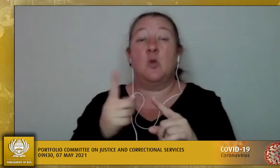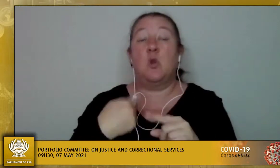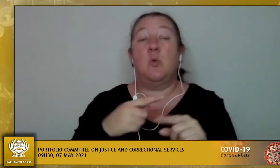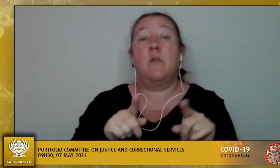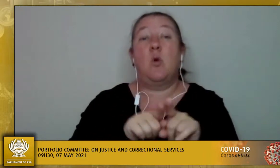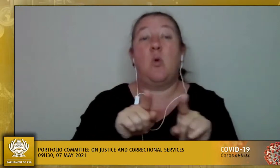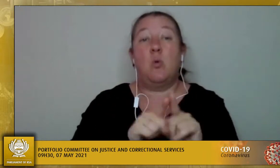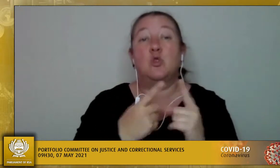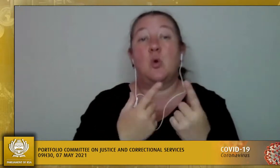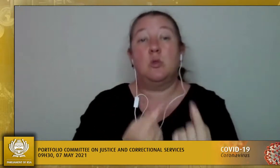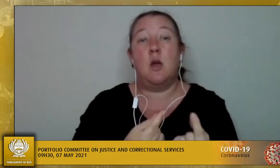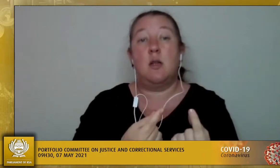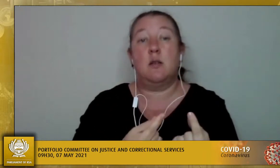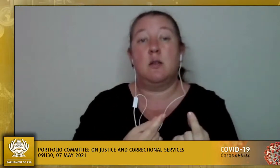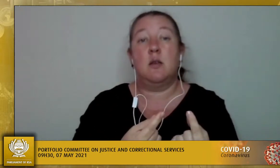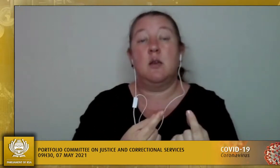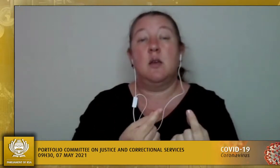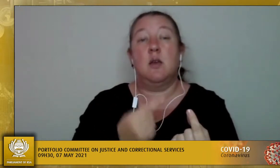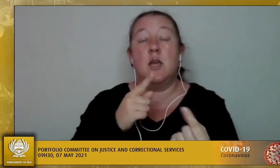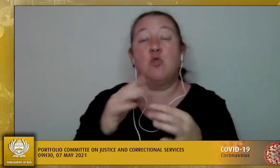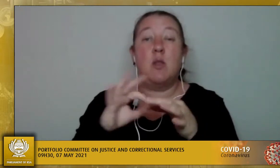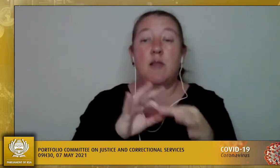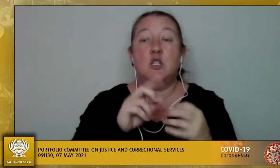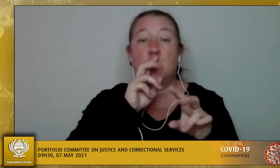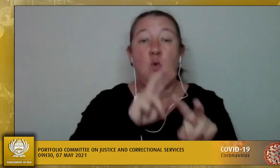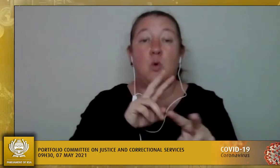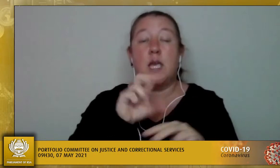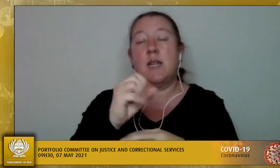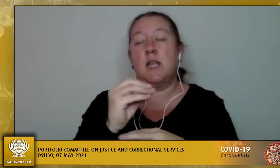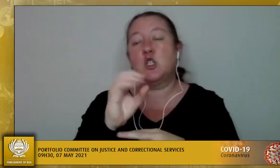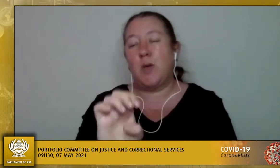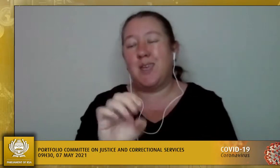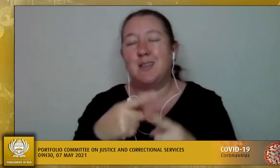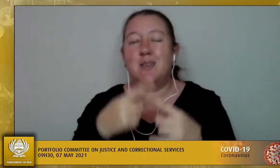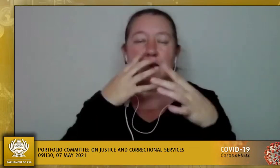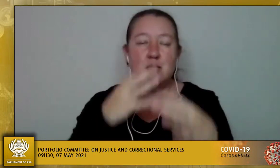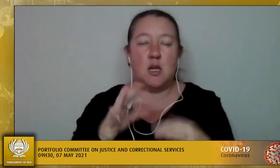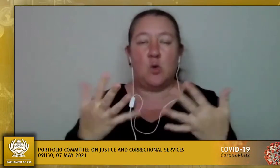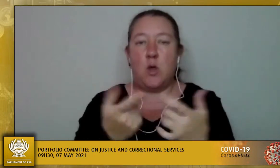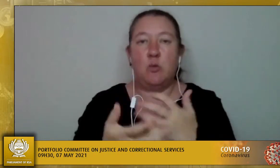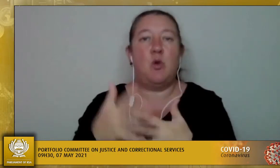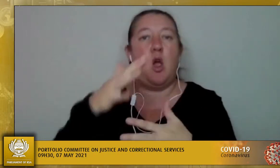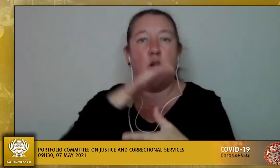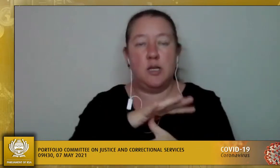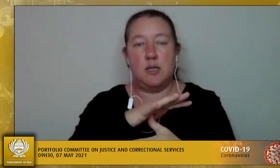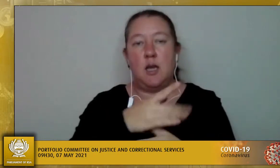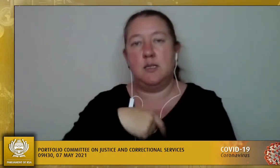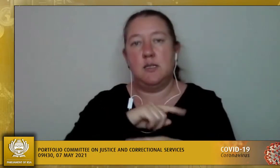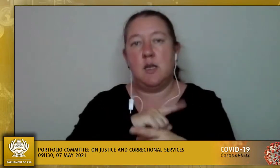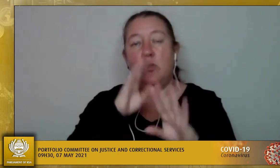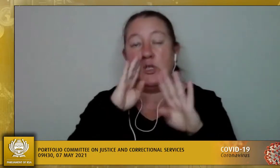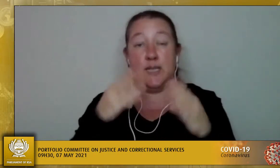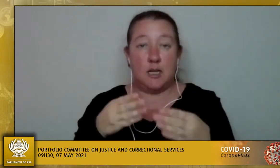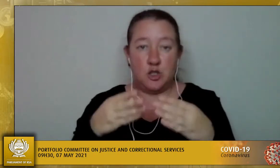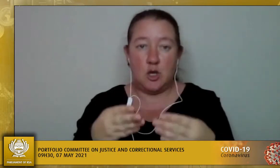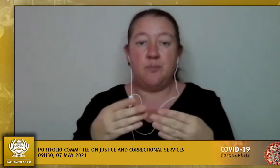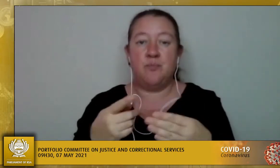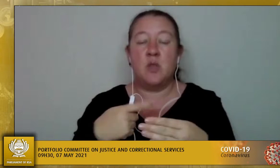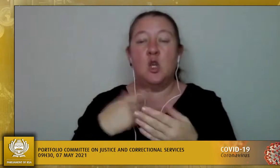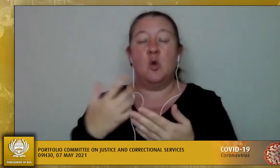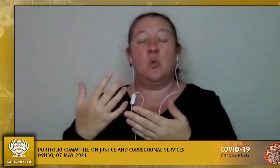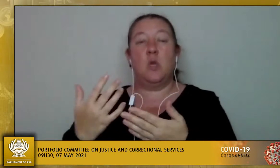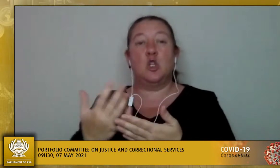done is in relation to looking at soes and deciding where to prioritize our attention we